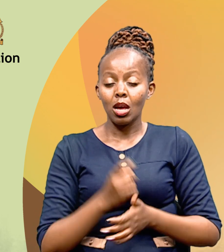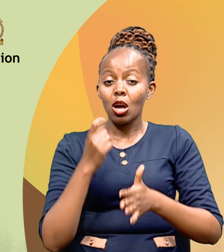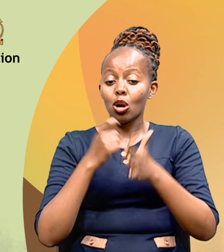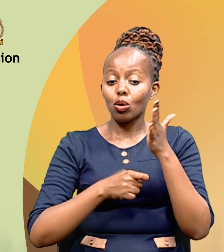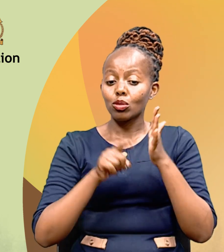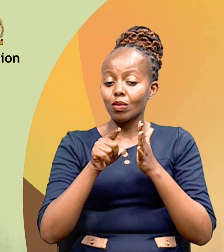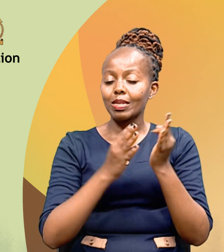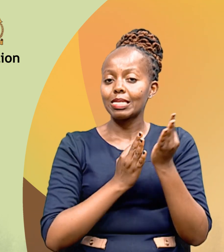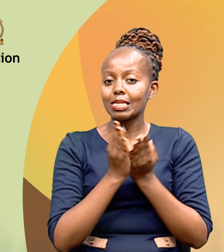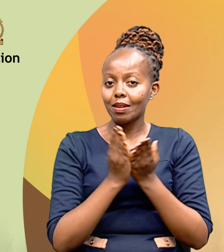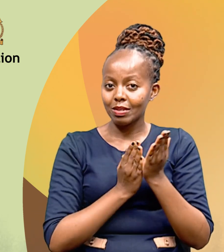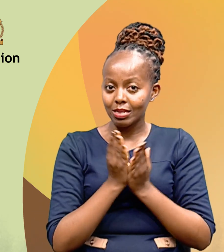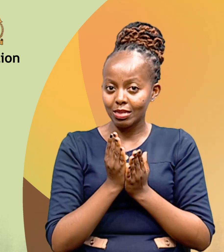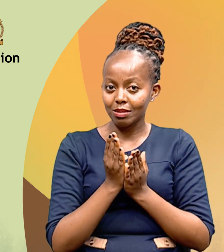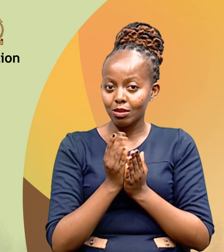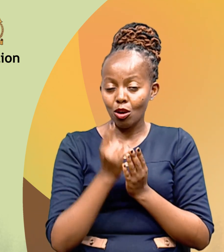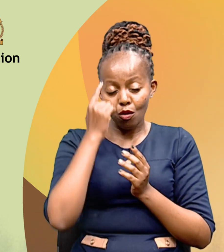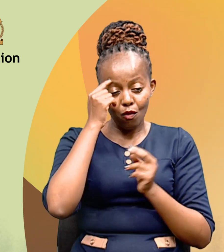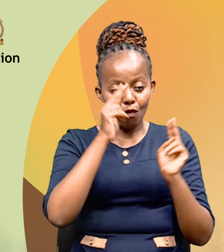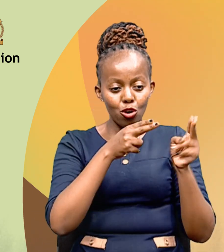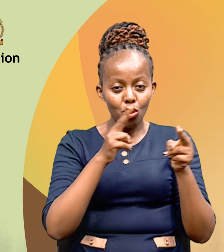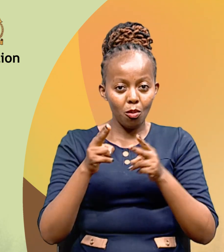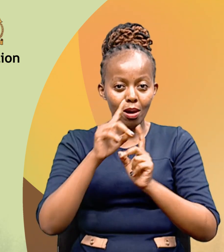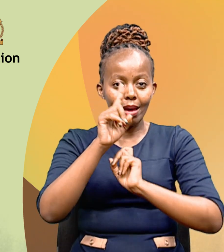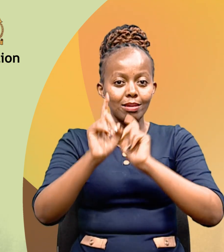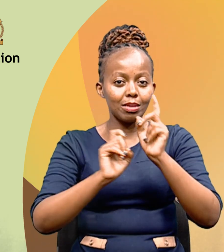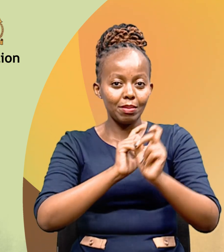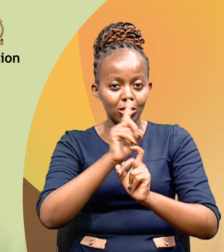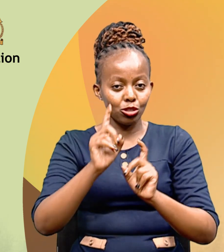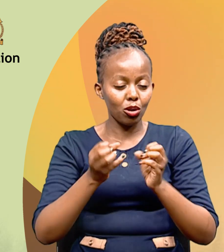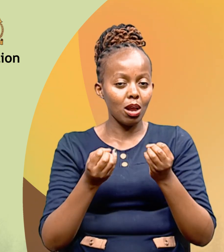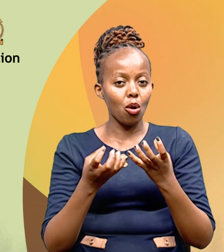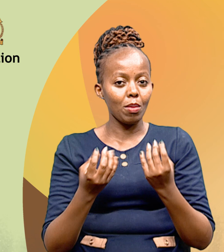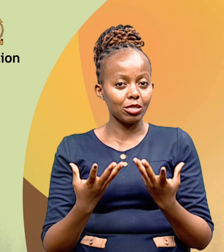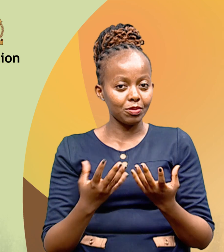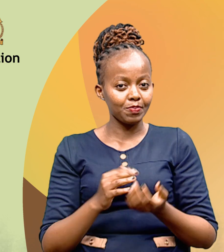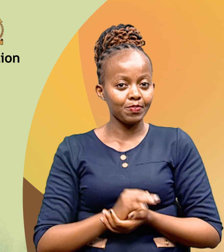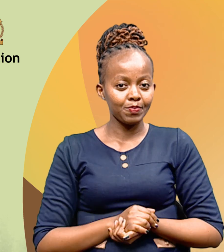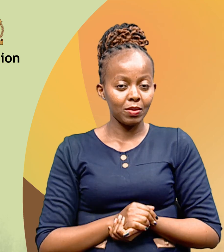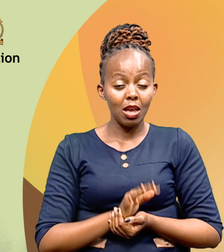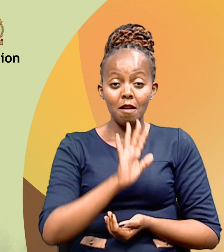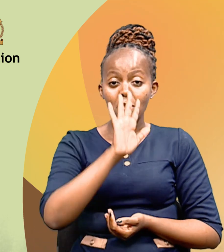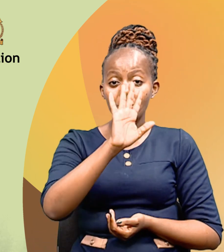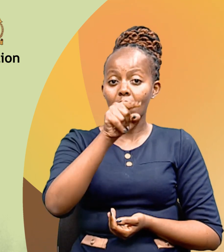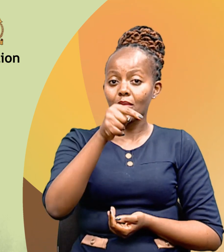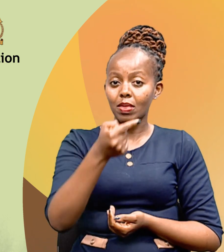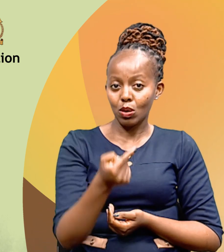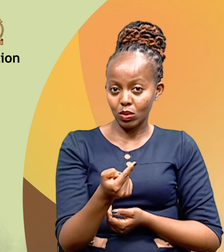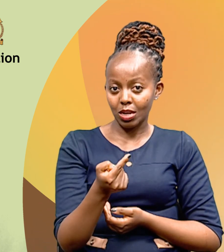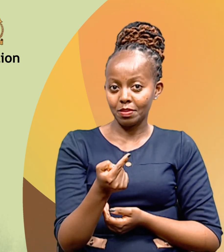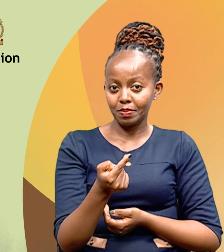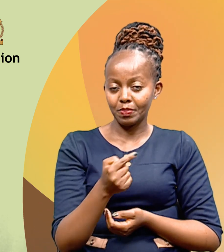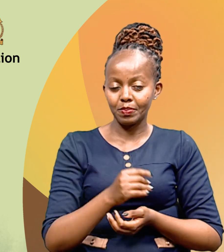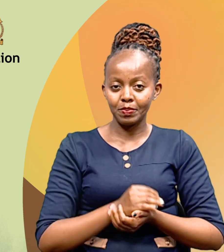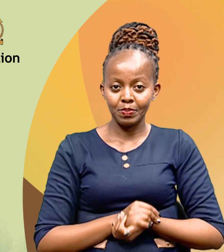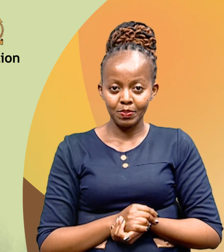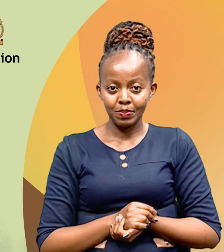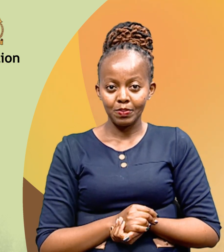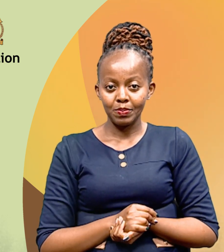Cost of service for regular examination is 5,000 Kenyan